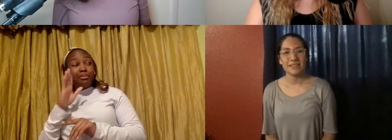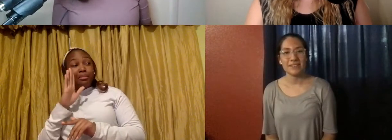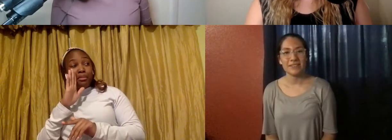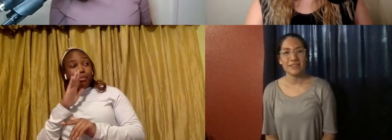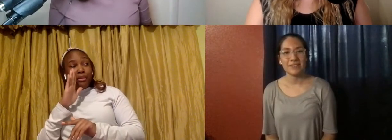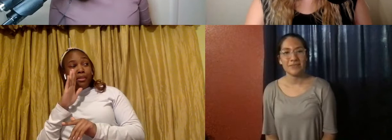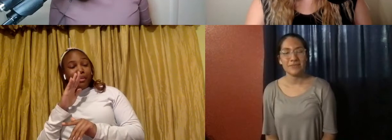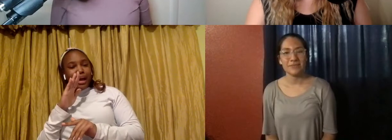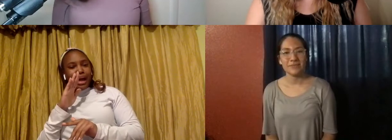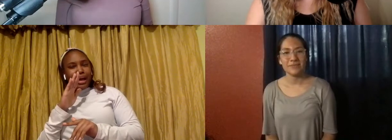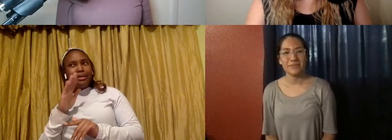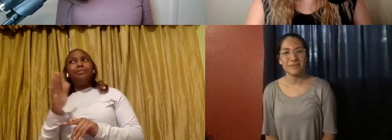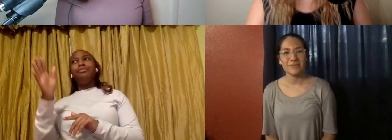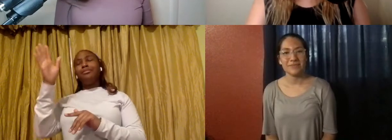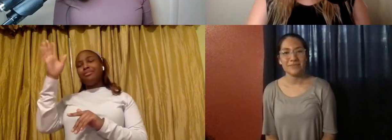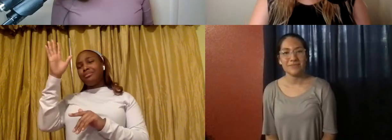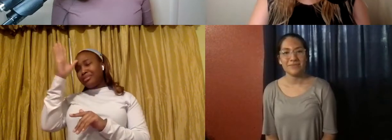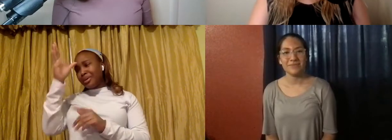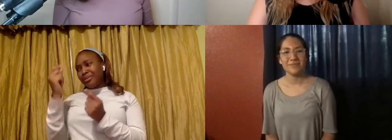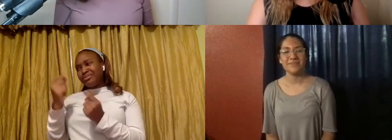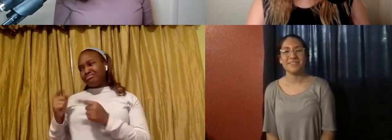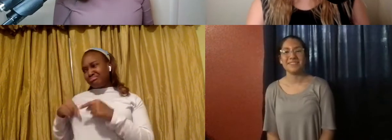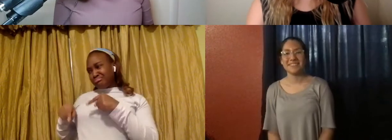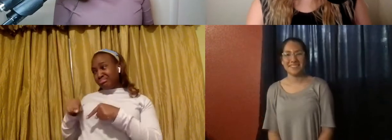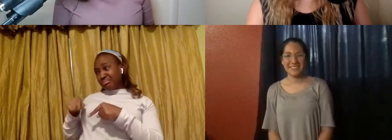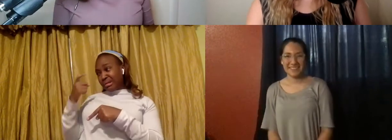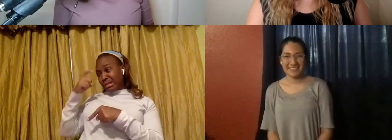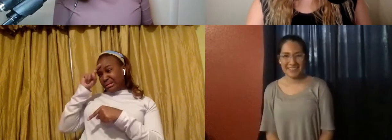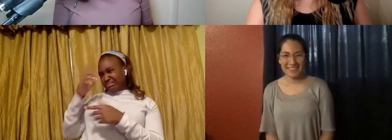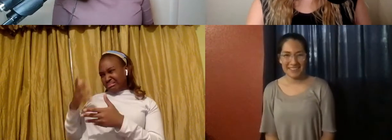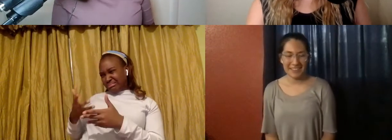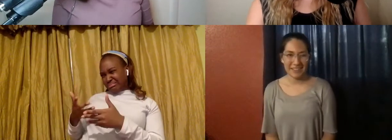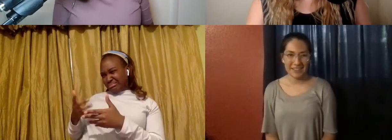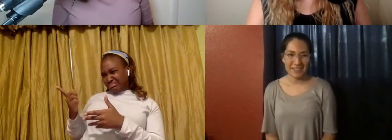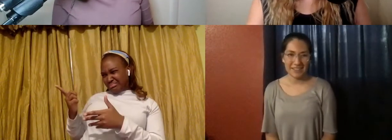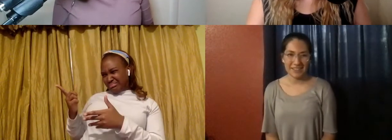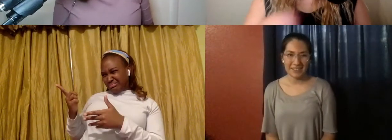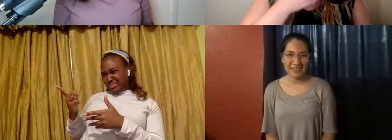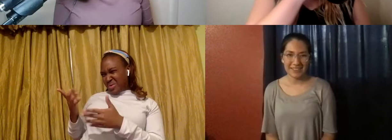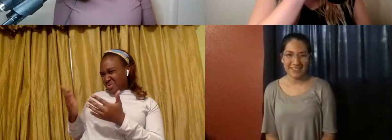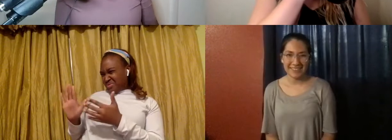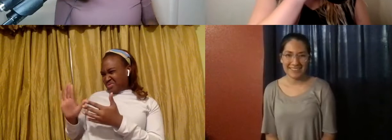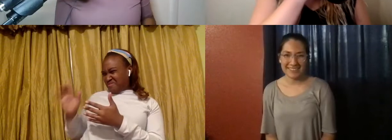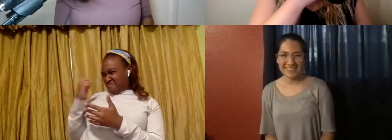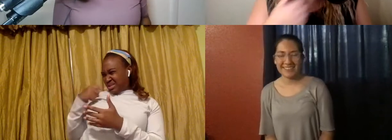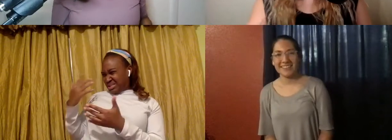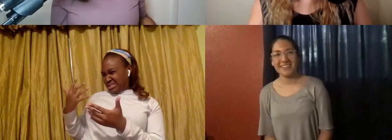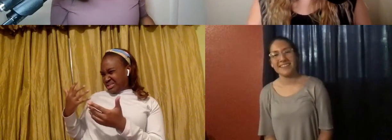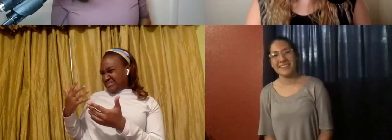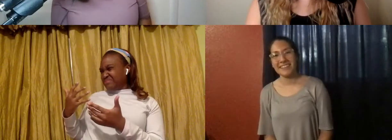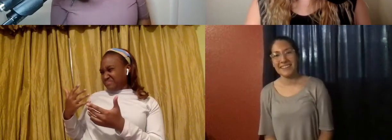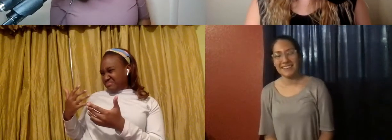he like backed up and kind of like took like a bit, like, he was like, what? He was like, what is on your face? And I was